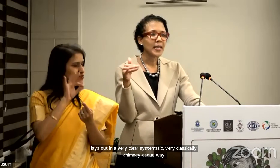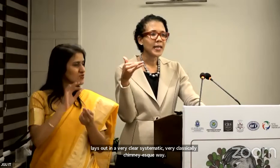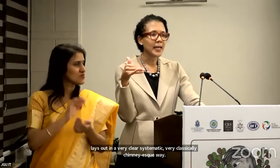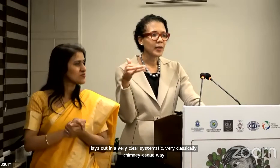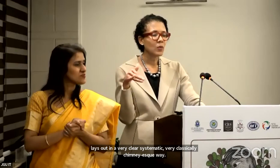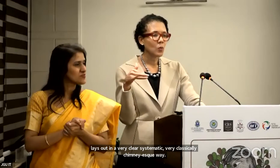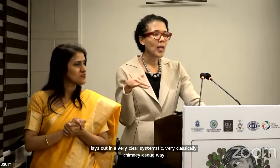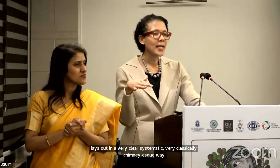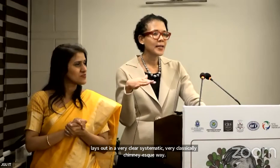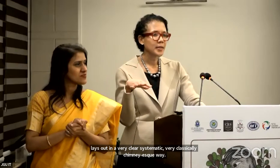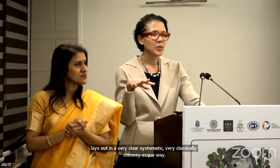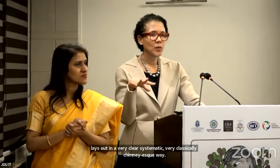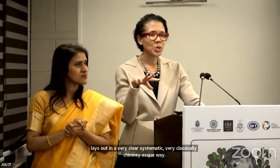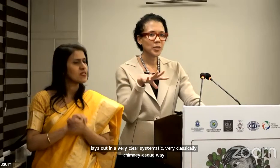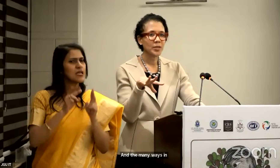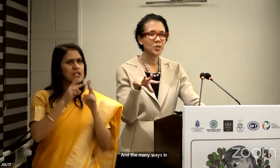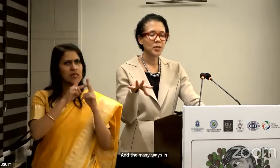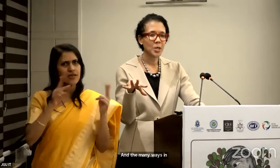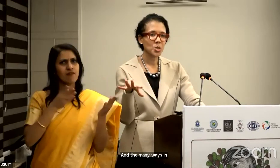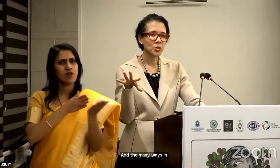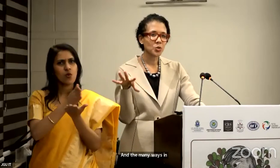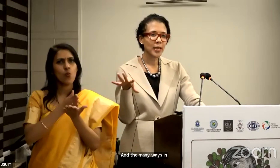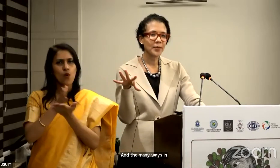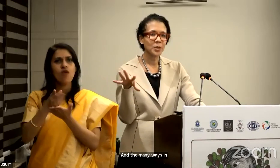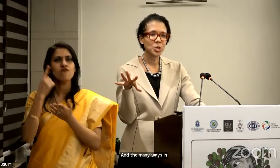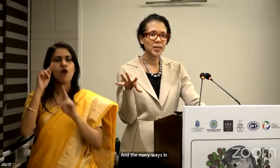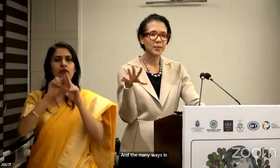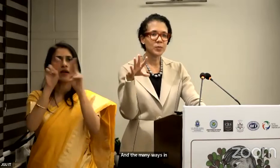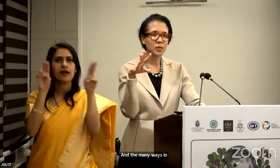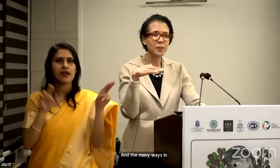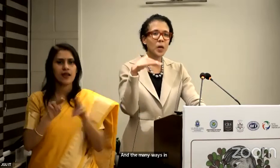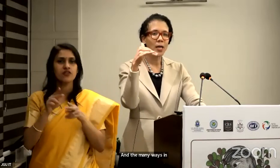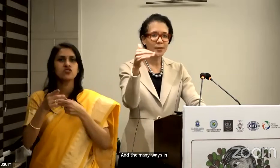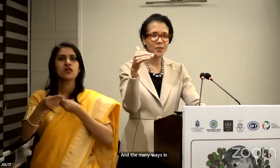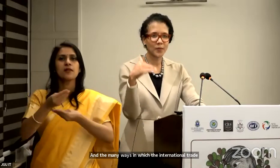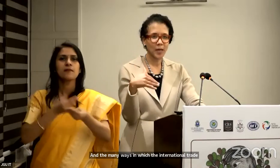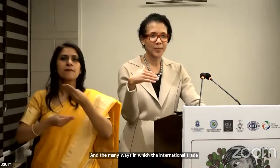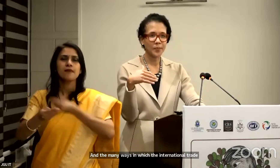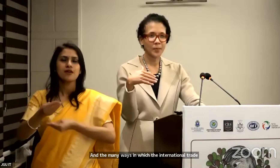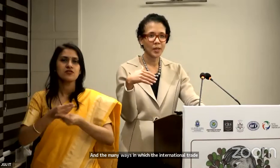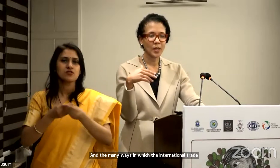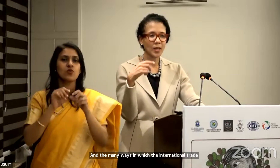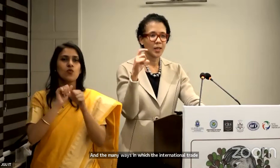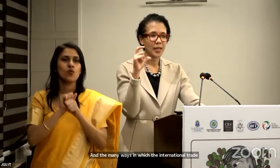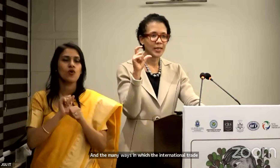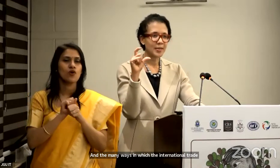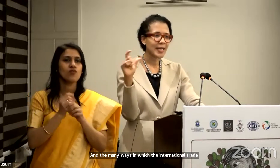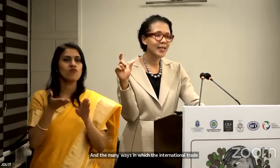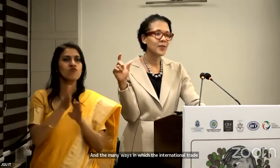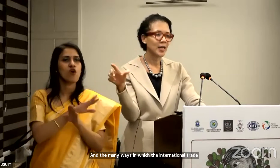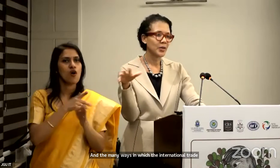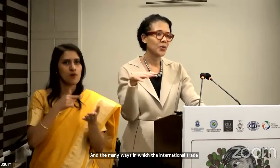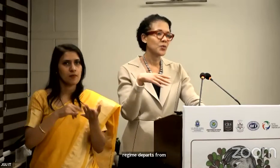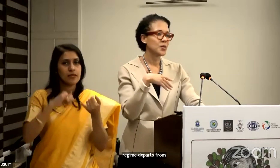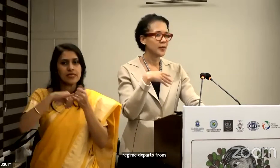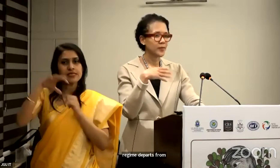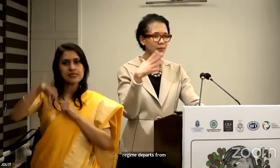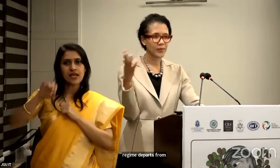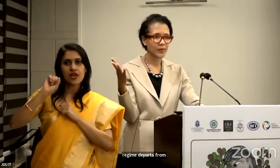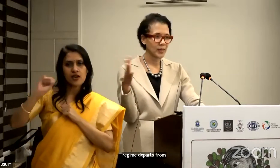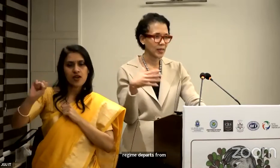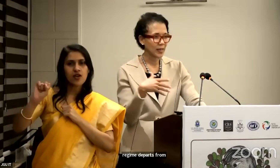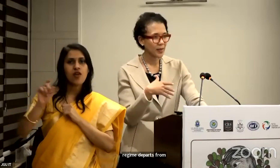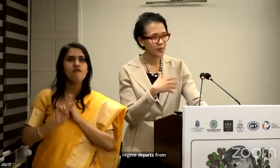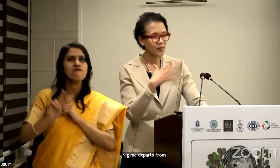the many ways in which the international trade regime departs from its stated values of